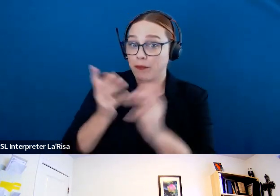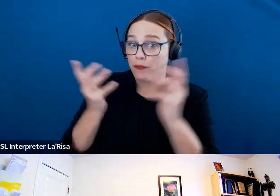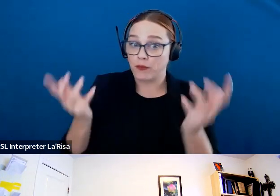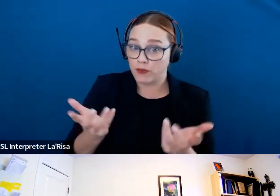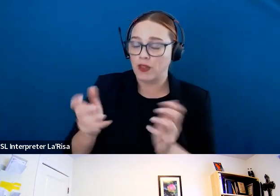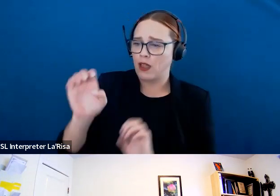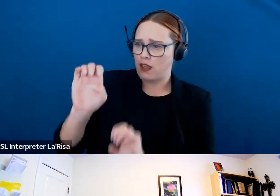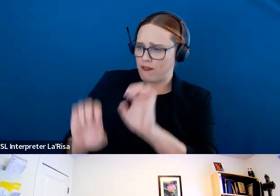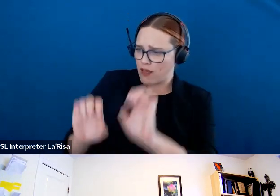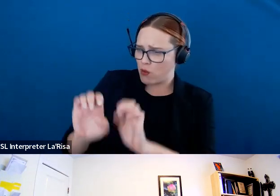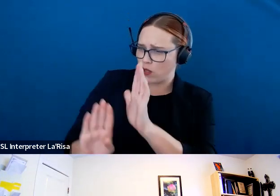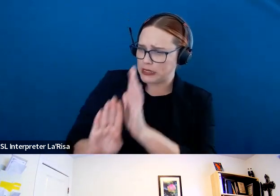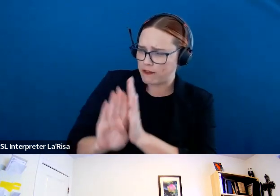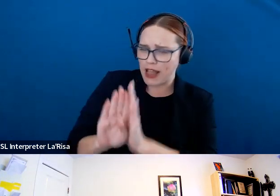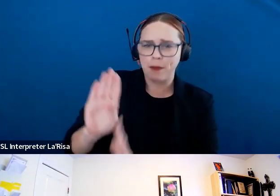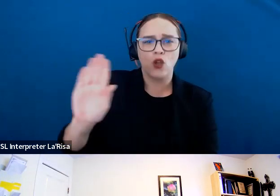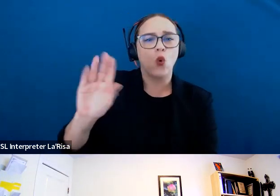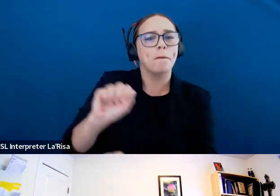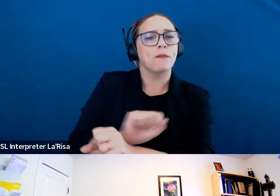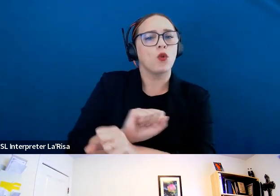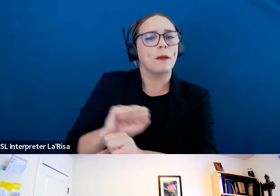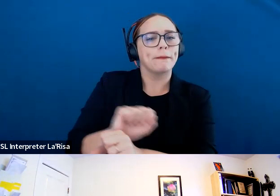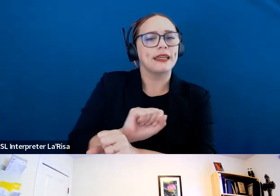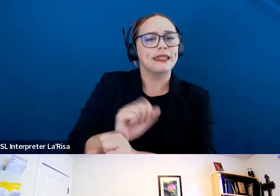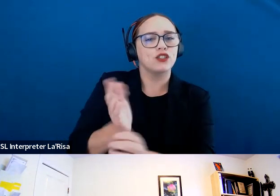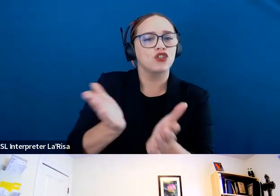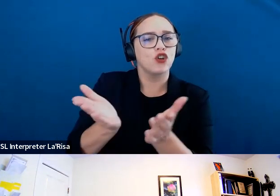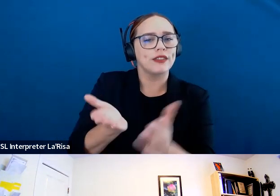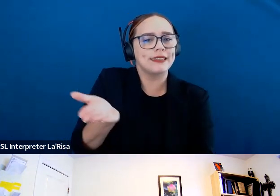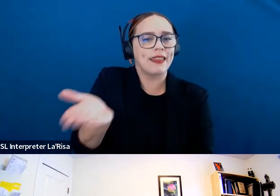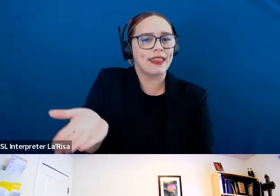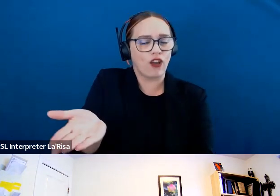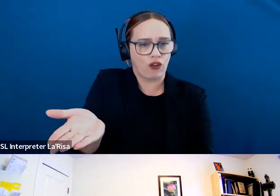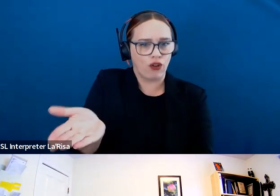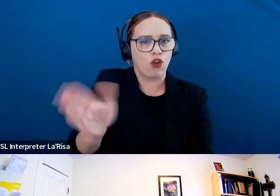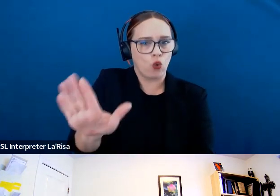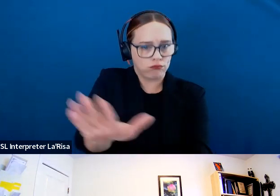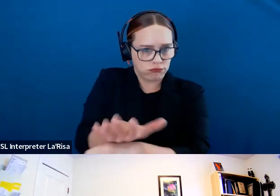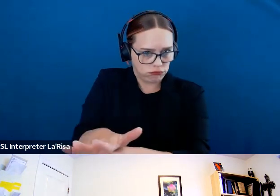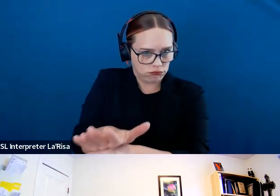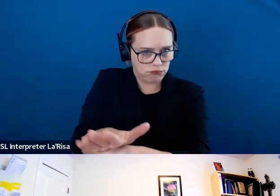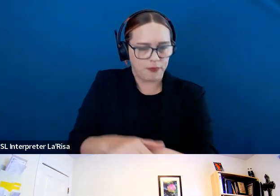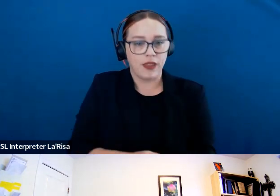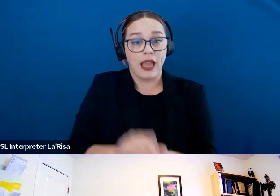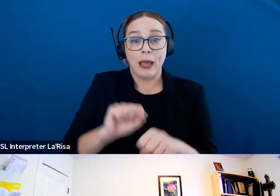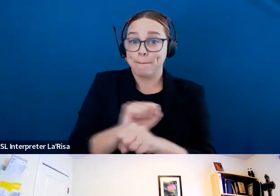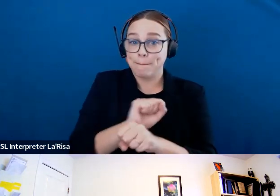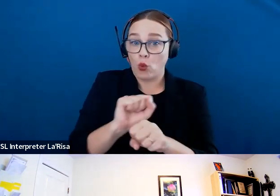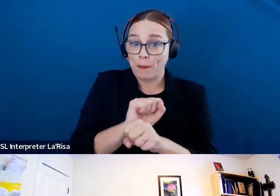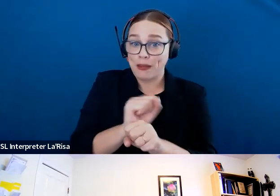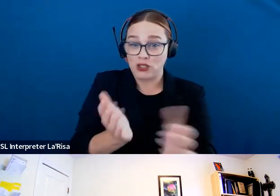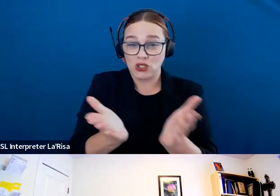evaluate and to develop your employment services at your CIL. Employment services are very